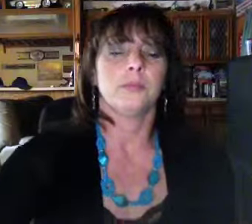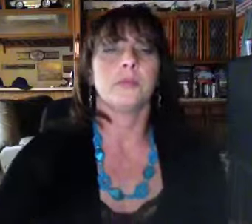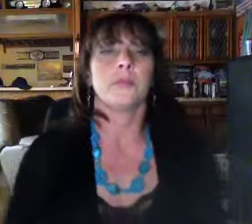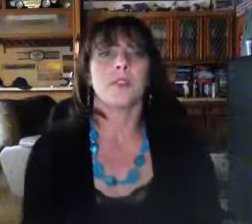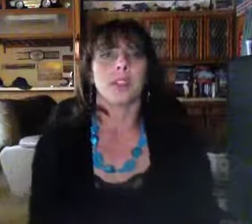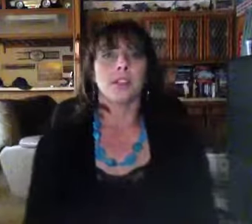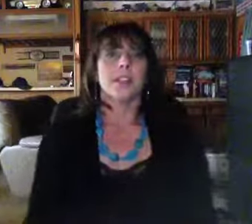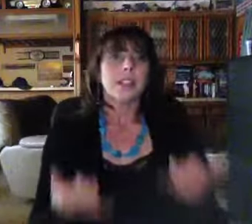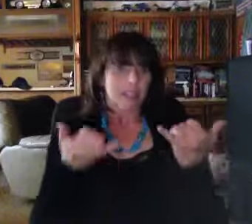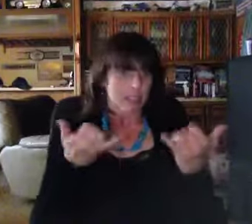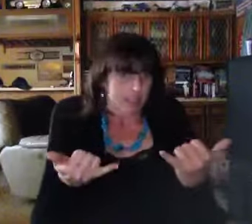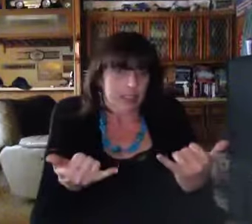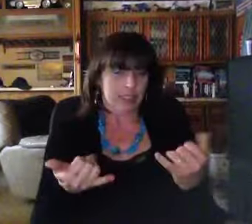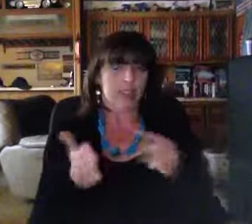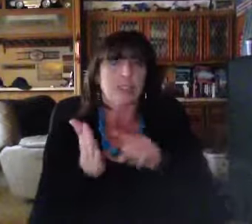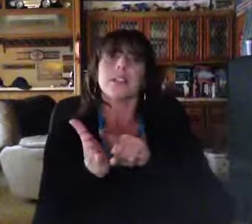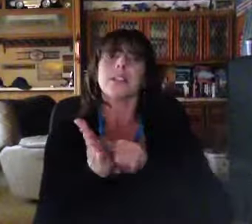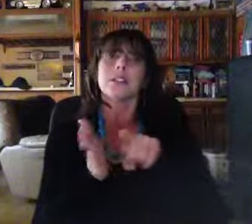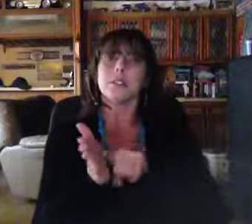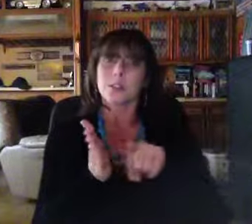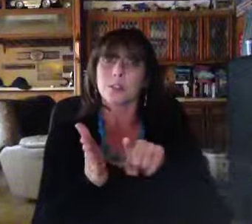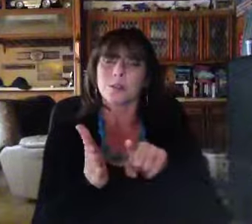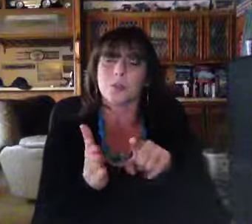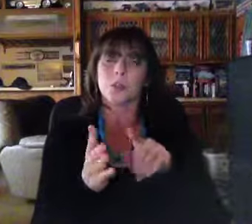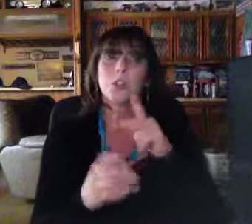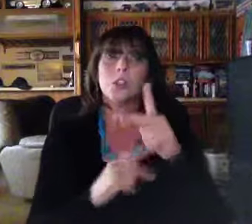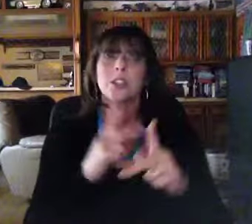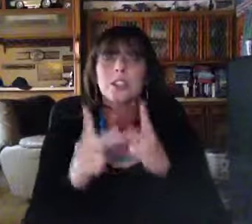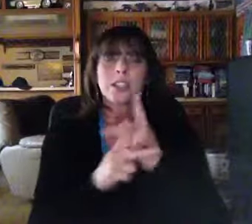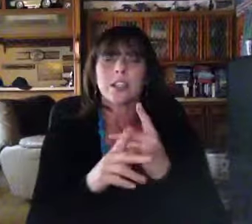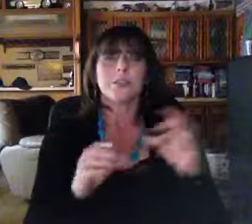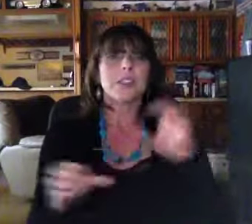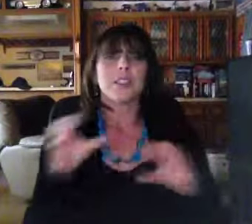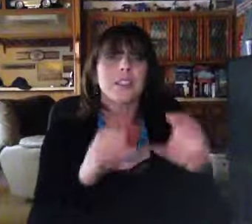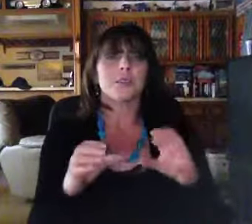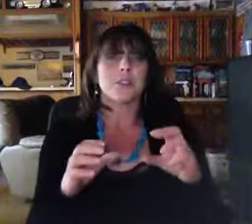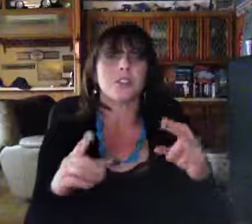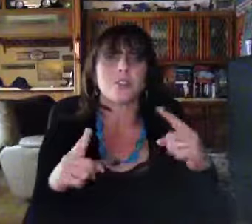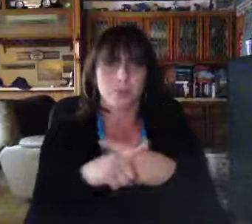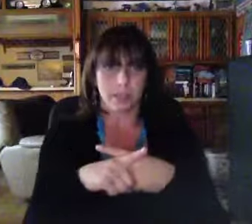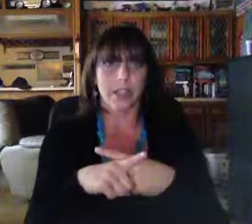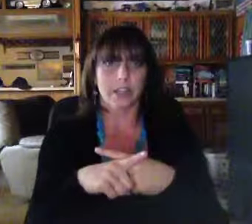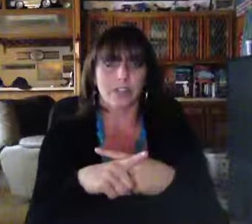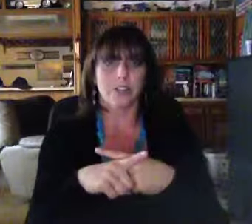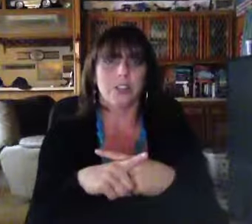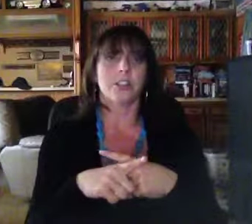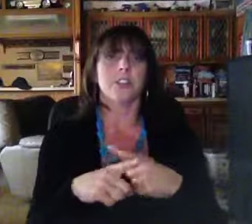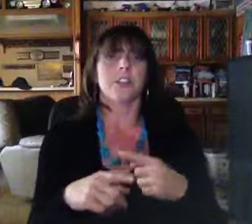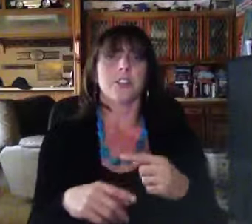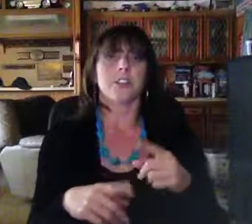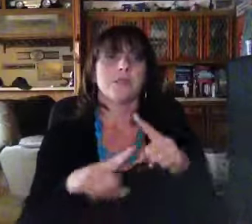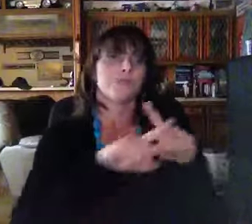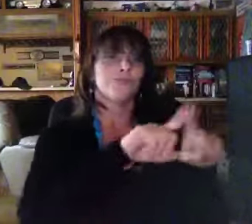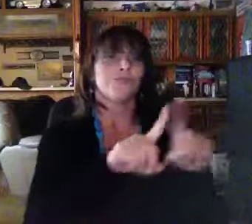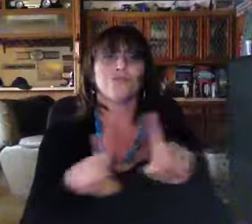Today we're going to explore types of chemical reactions. In this lesson, you should be able to